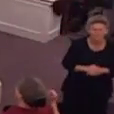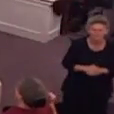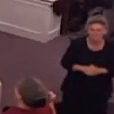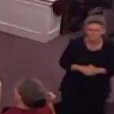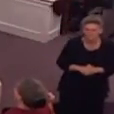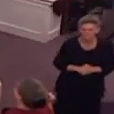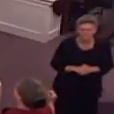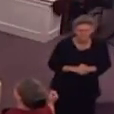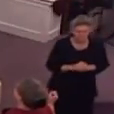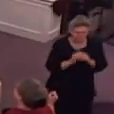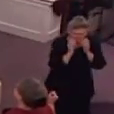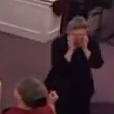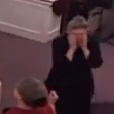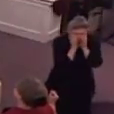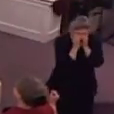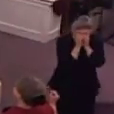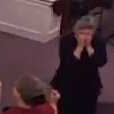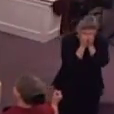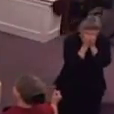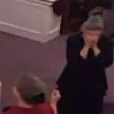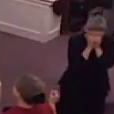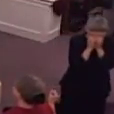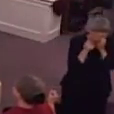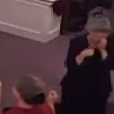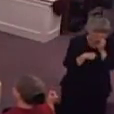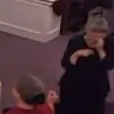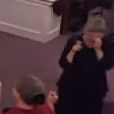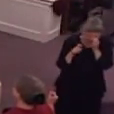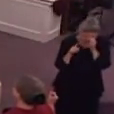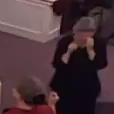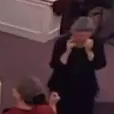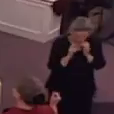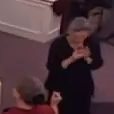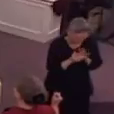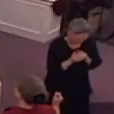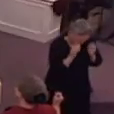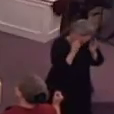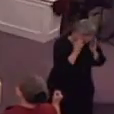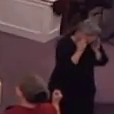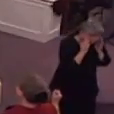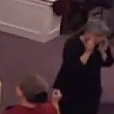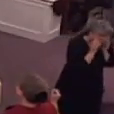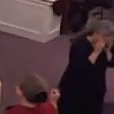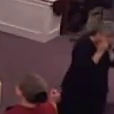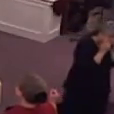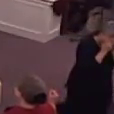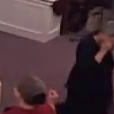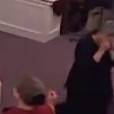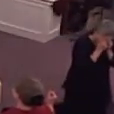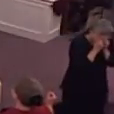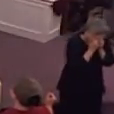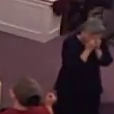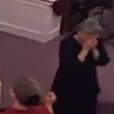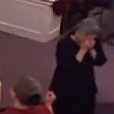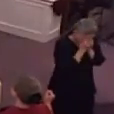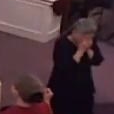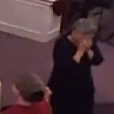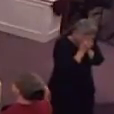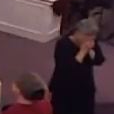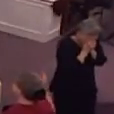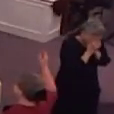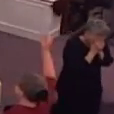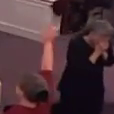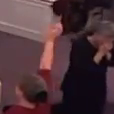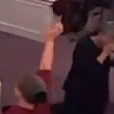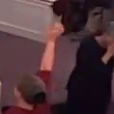Oh, we need you, Jesus. Help our hurts. Help our wounds. Help us